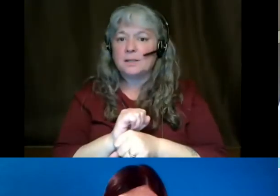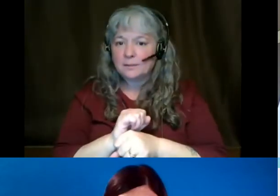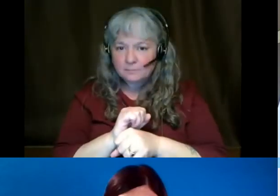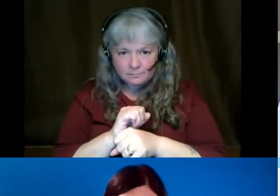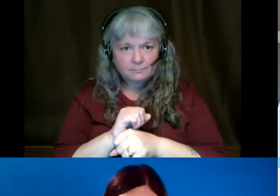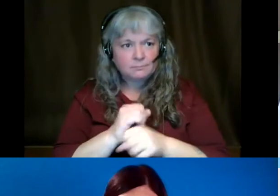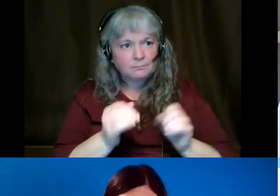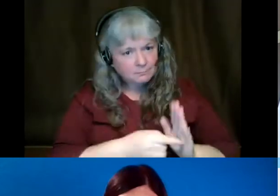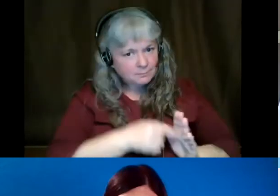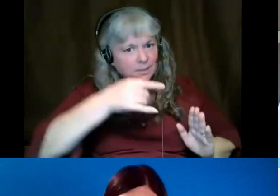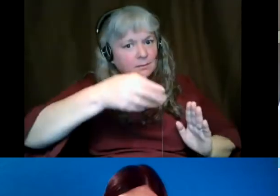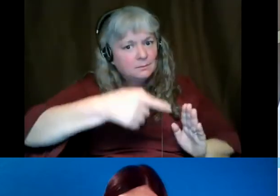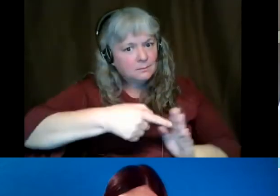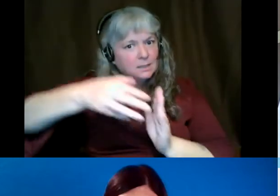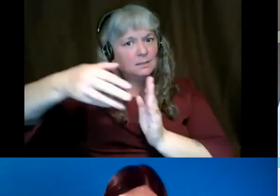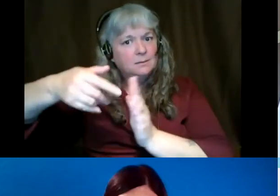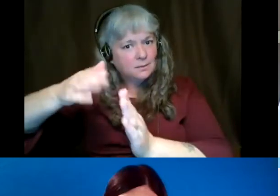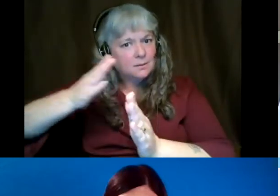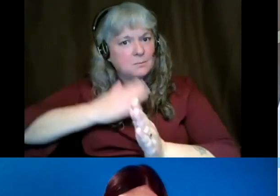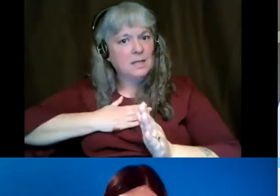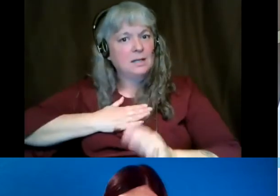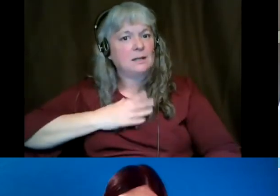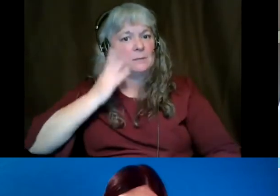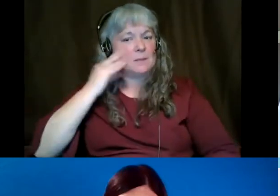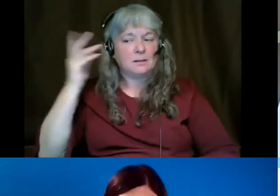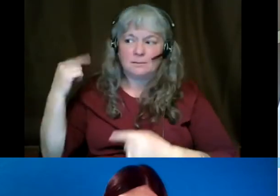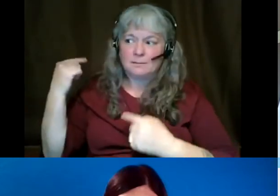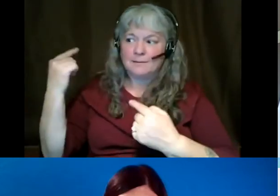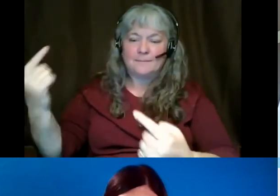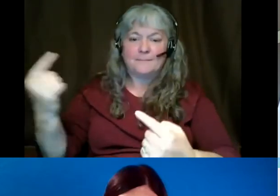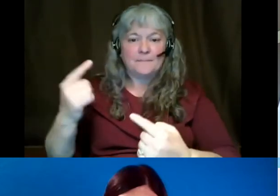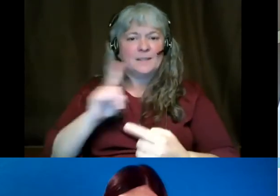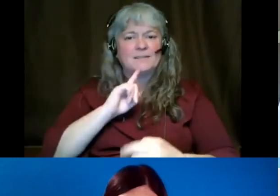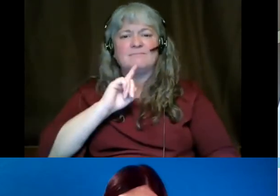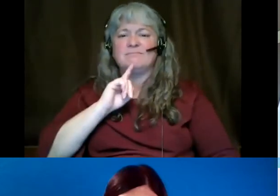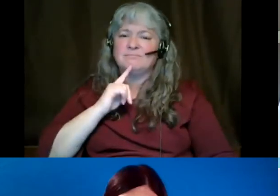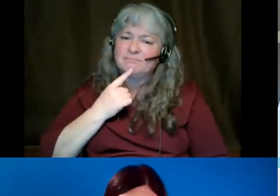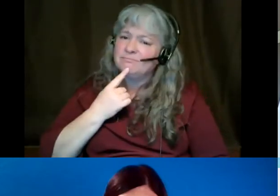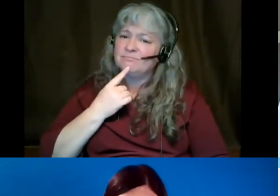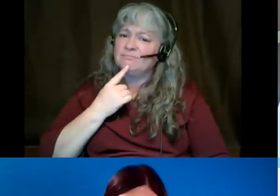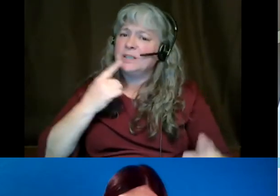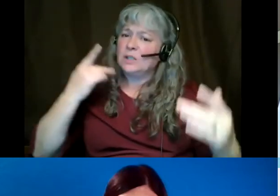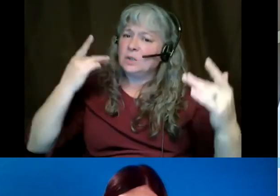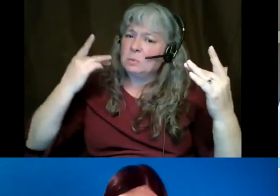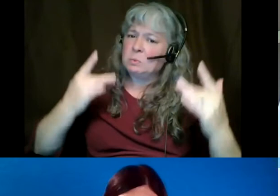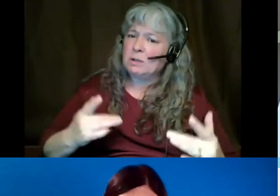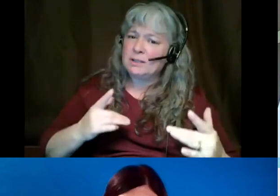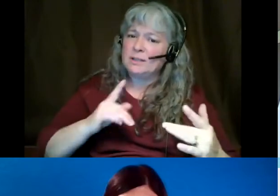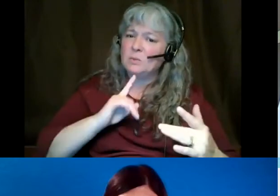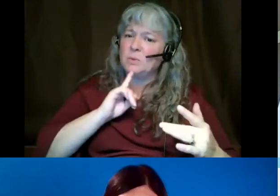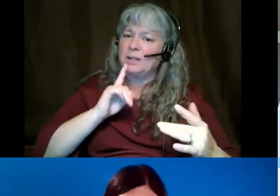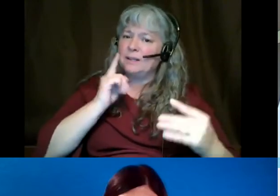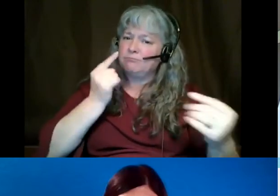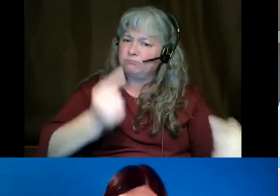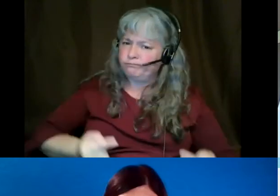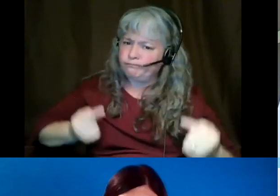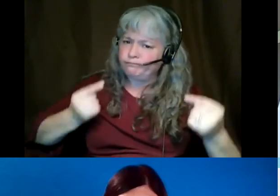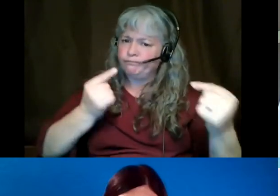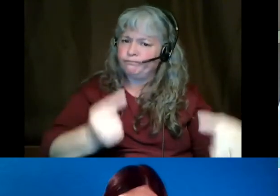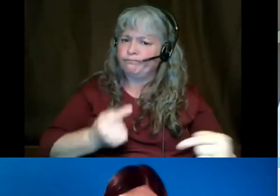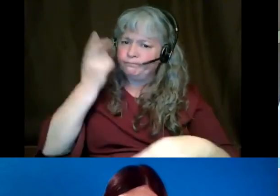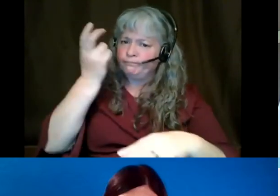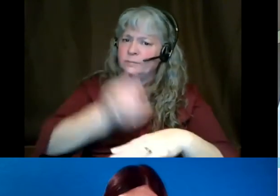in my story that were incredibly depressing and incredibly difficult.